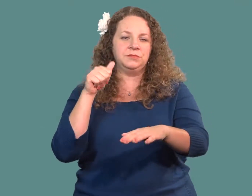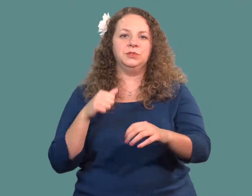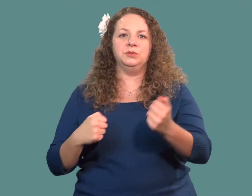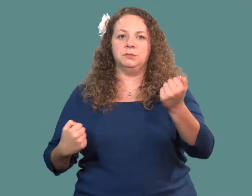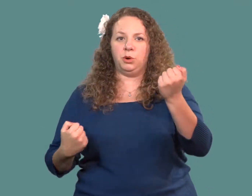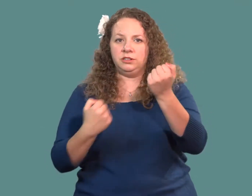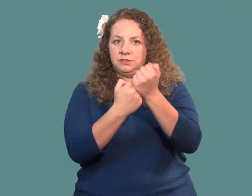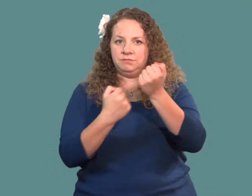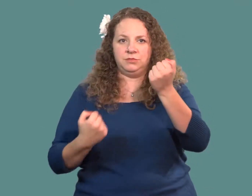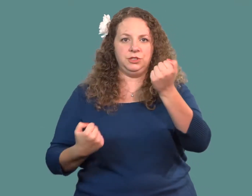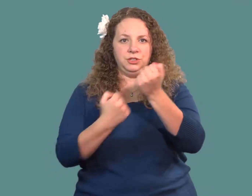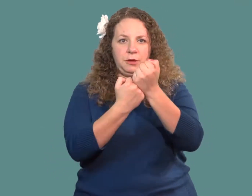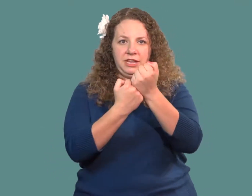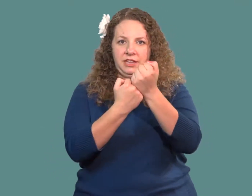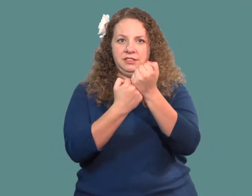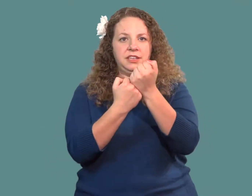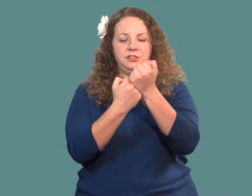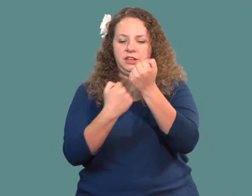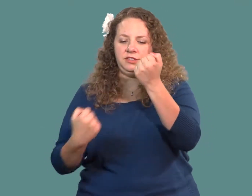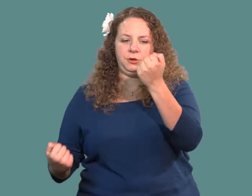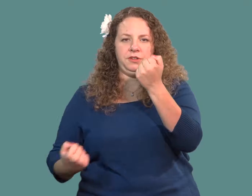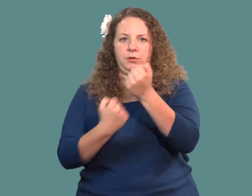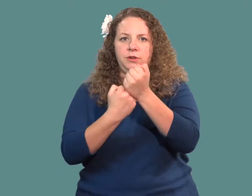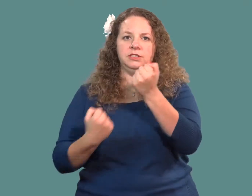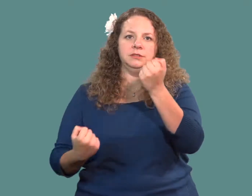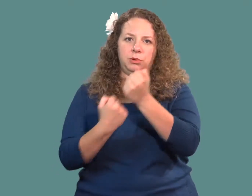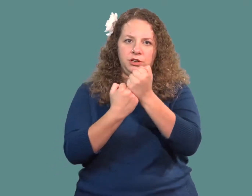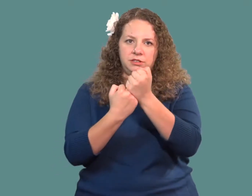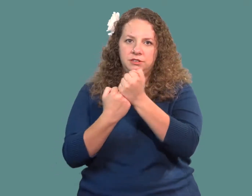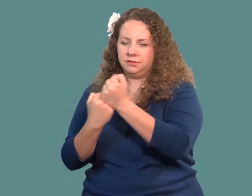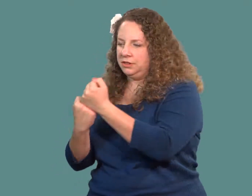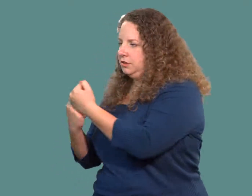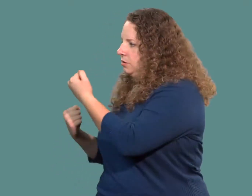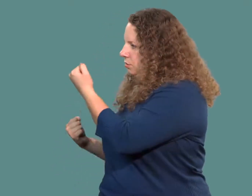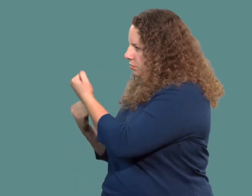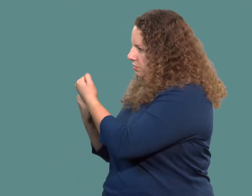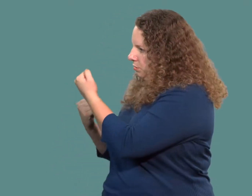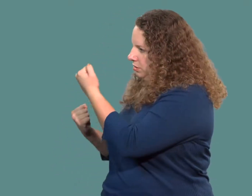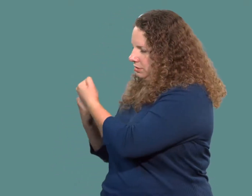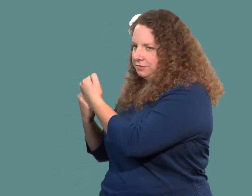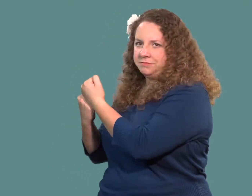To support, so your dominant hand is underneath, going forward, support or support.